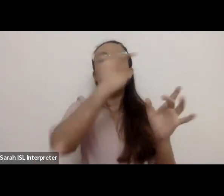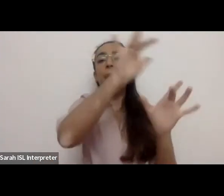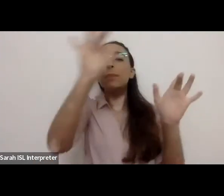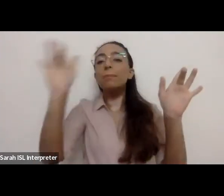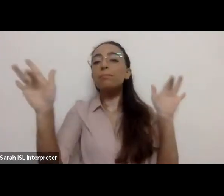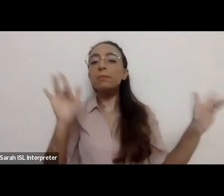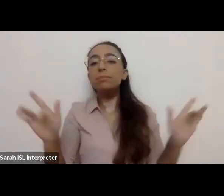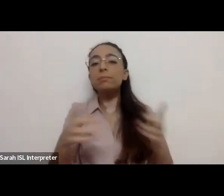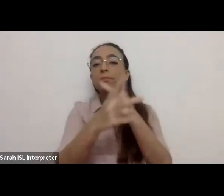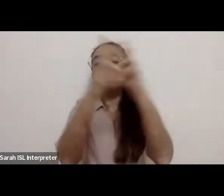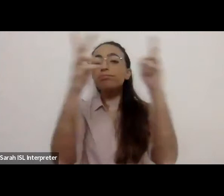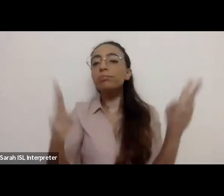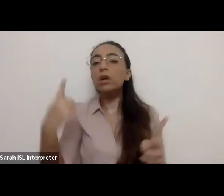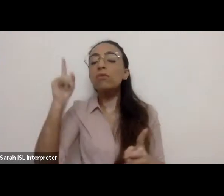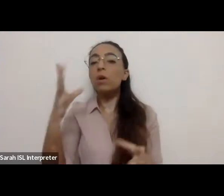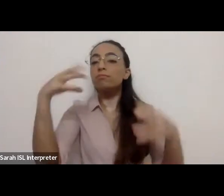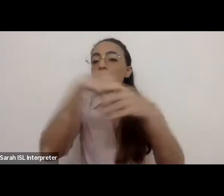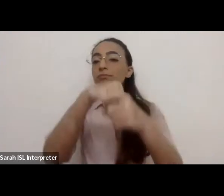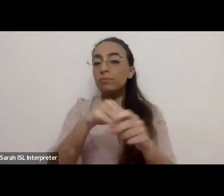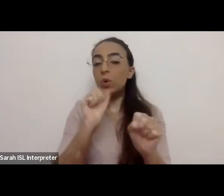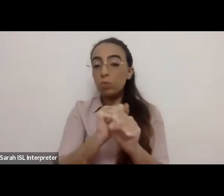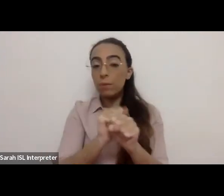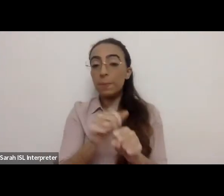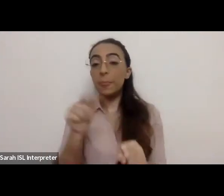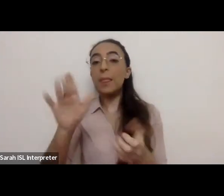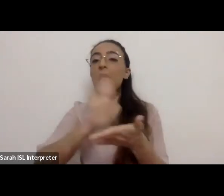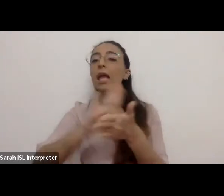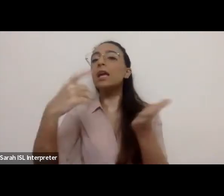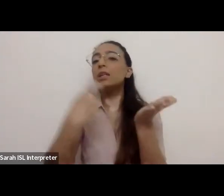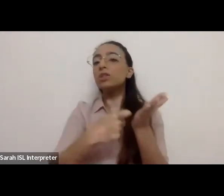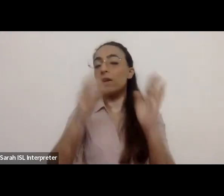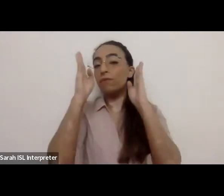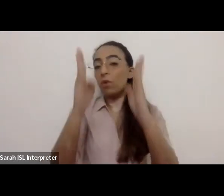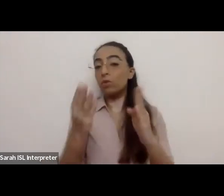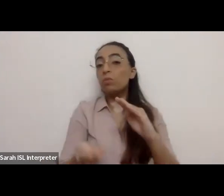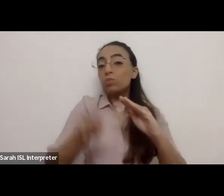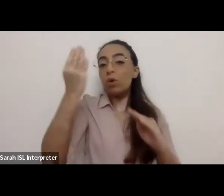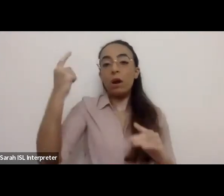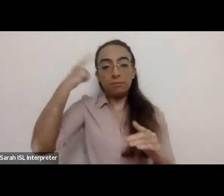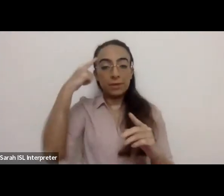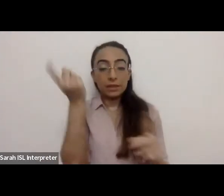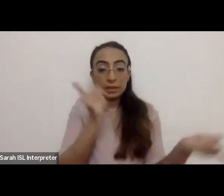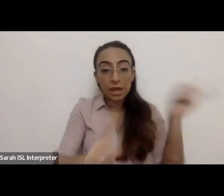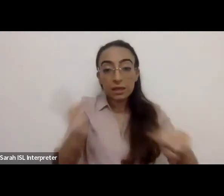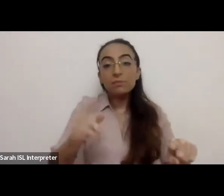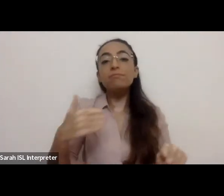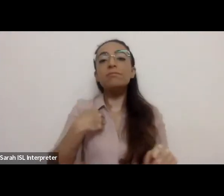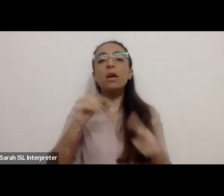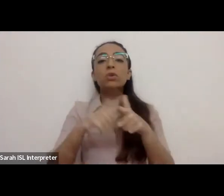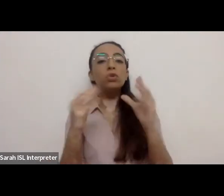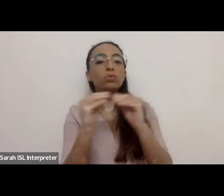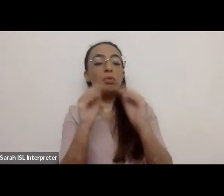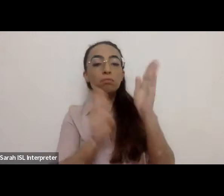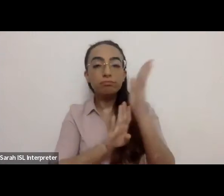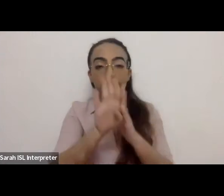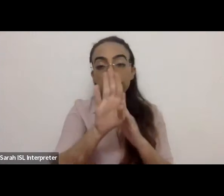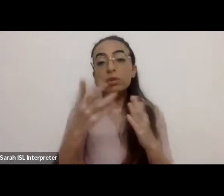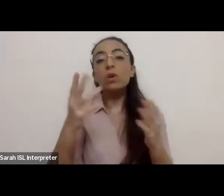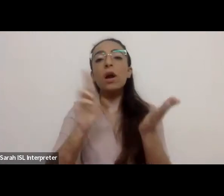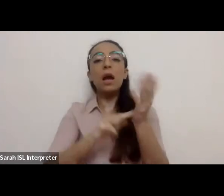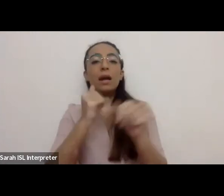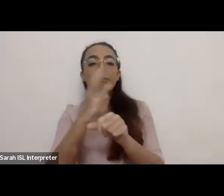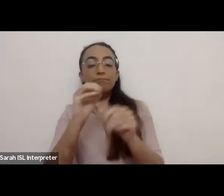His rich experience spans the entire HR spectrum, including strategy, career development, organization